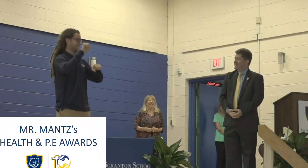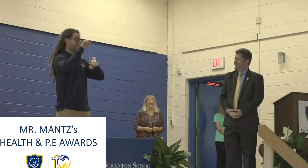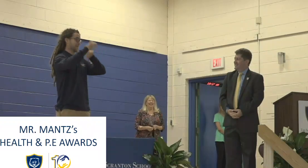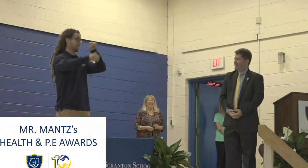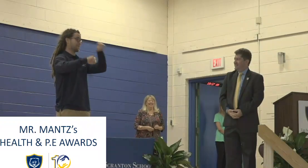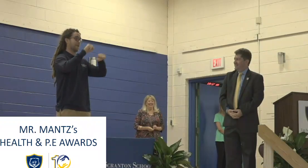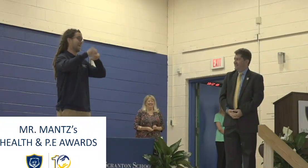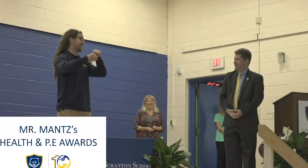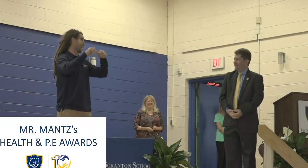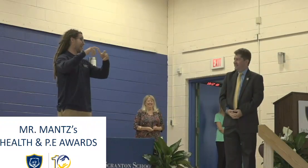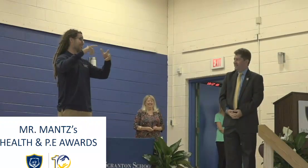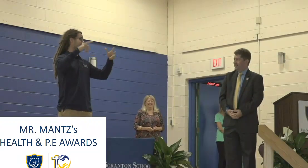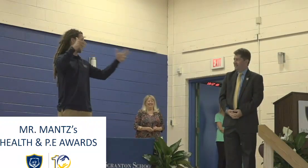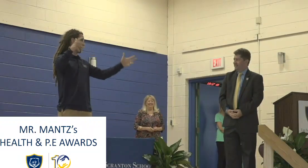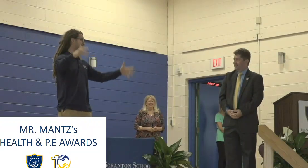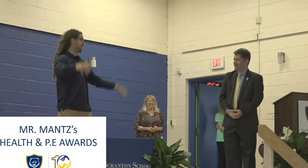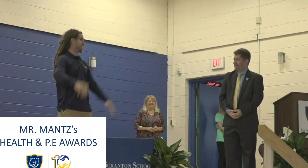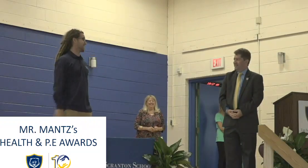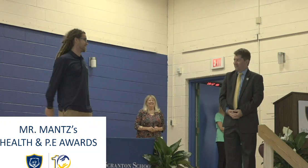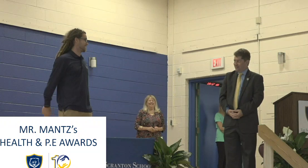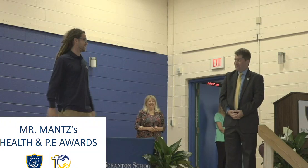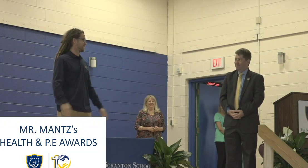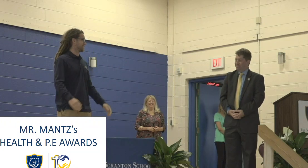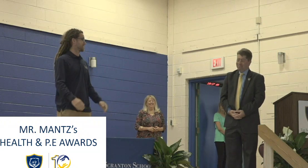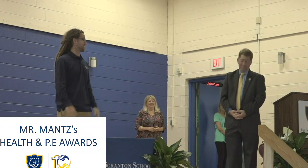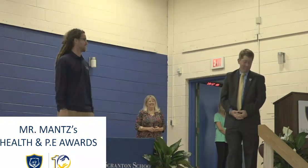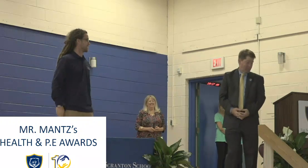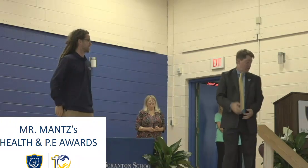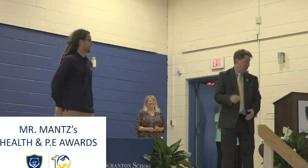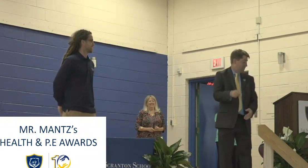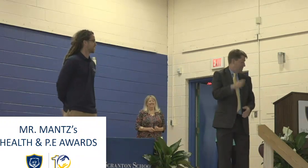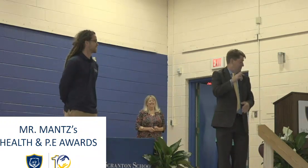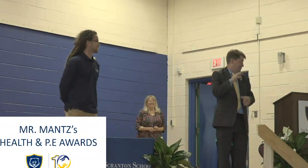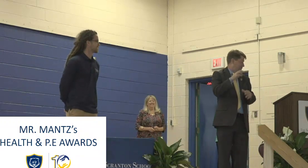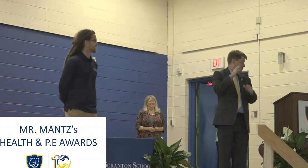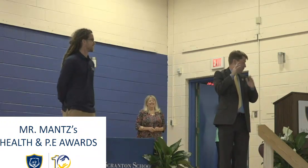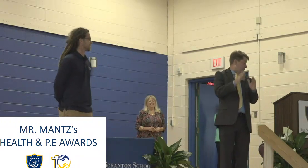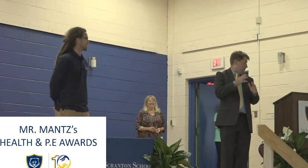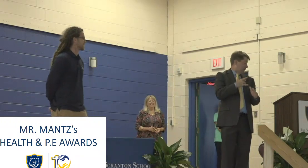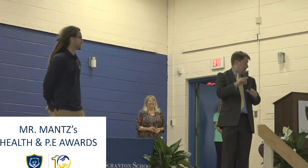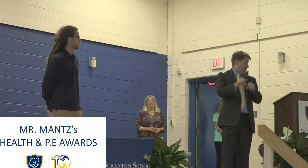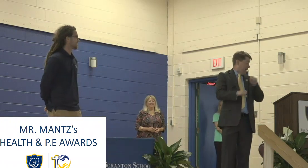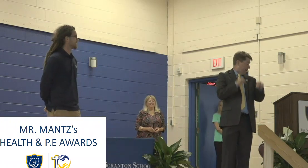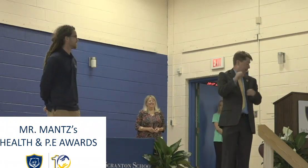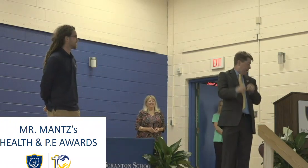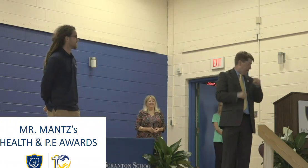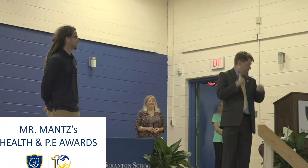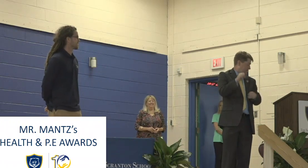the YMCA where they're bicycling and we do it for a very long time. Oh, okay, so this